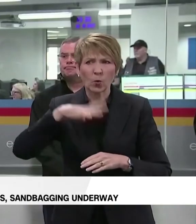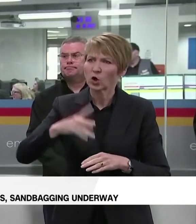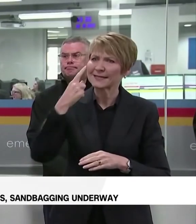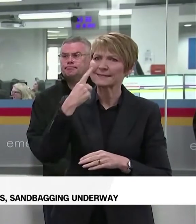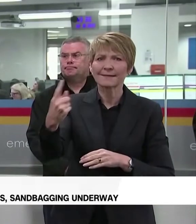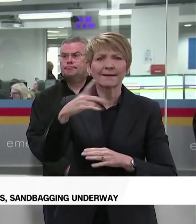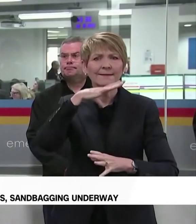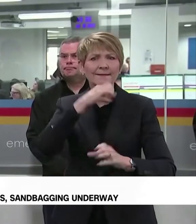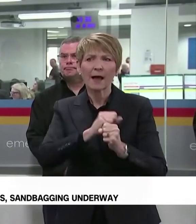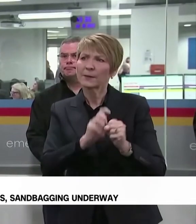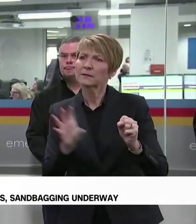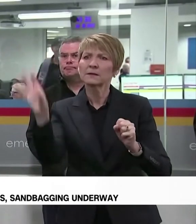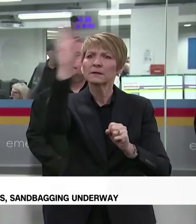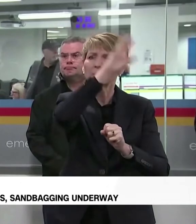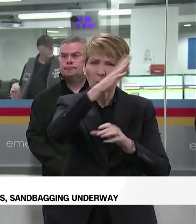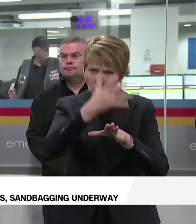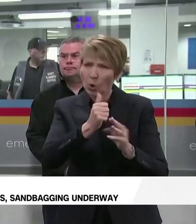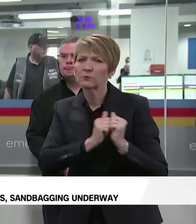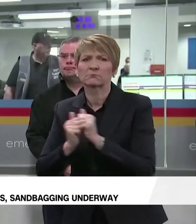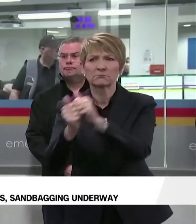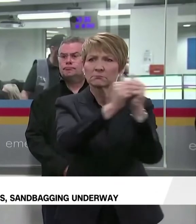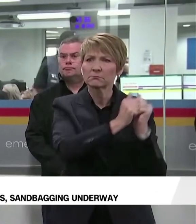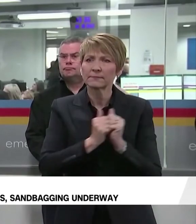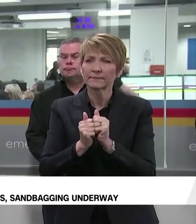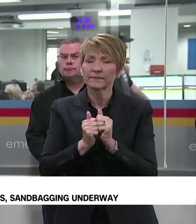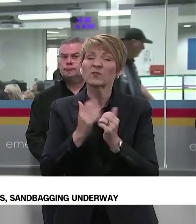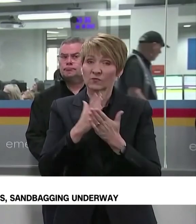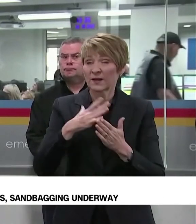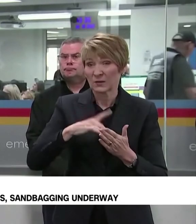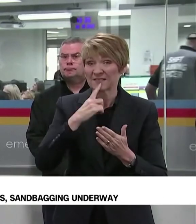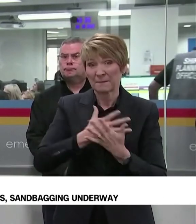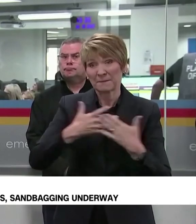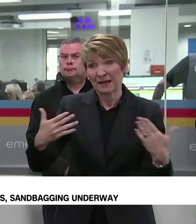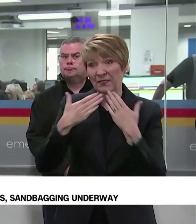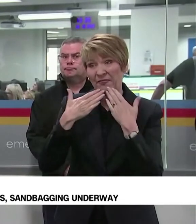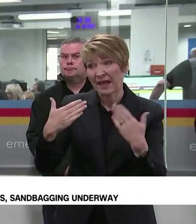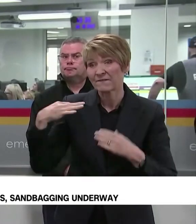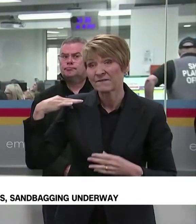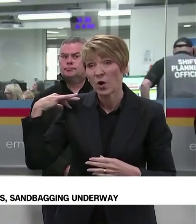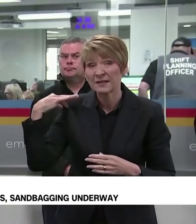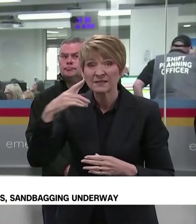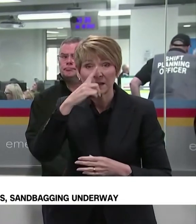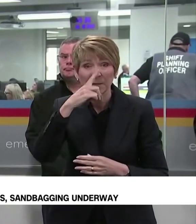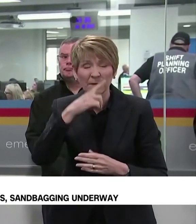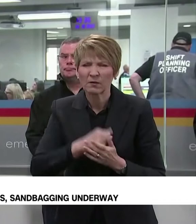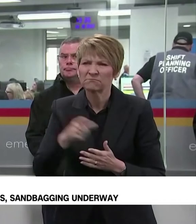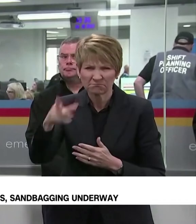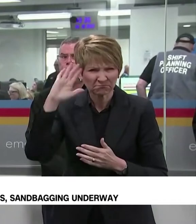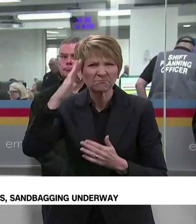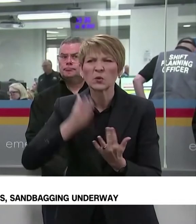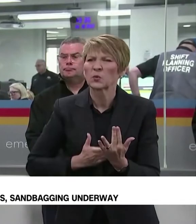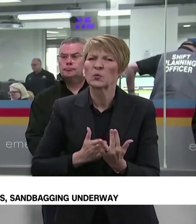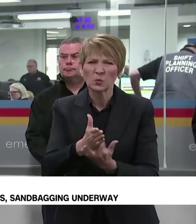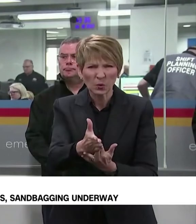pay tribute to the volunteers and the people in these communities who are showing such resilience once again in